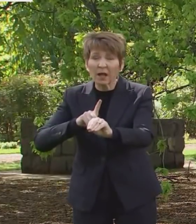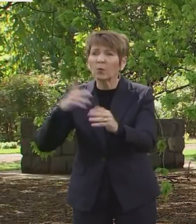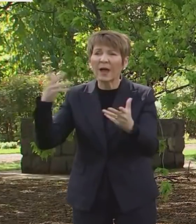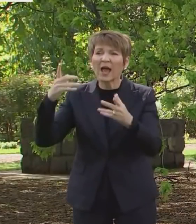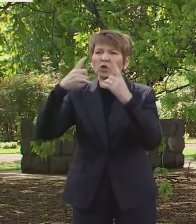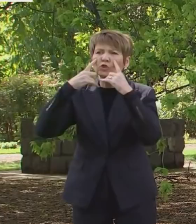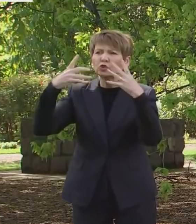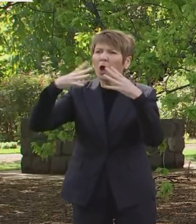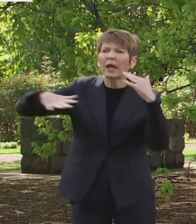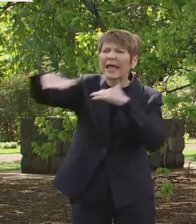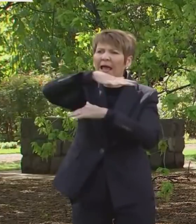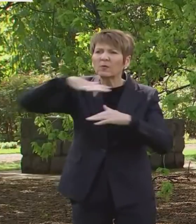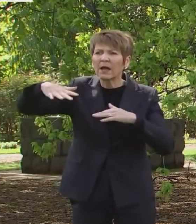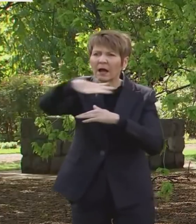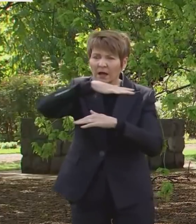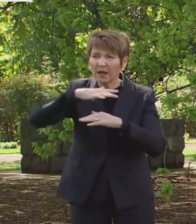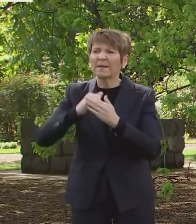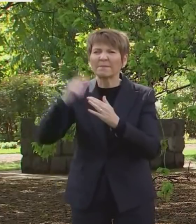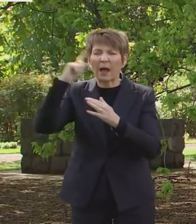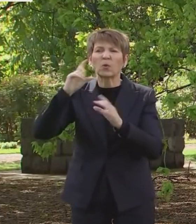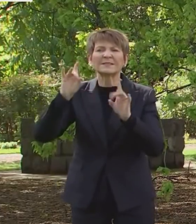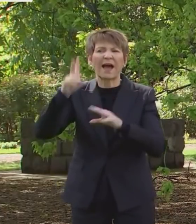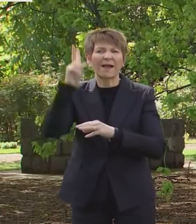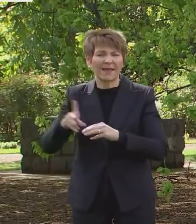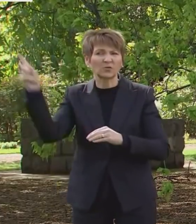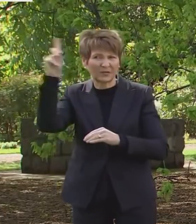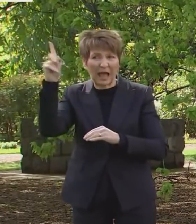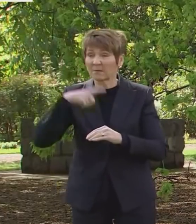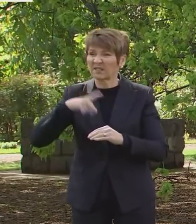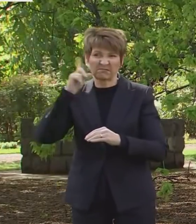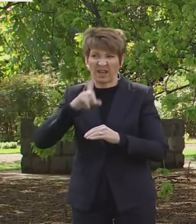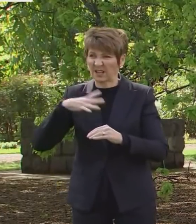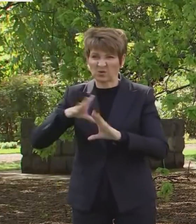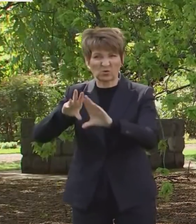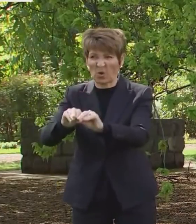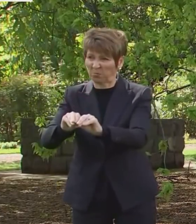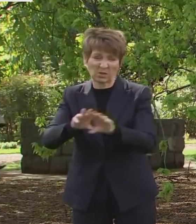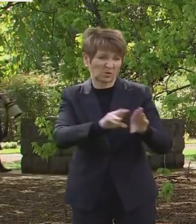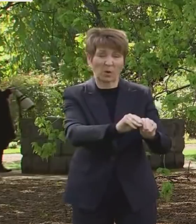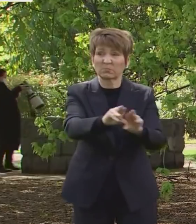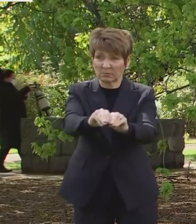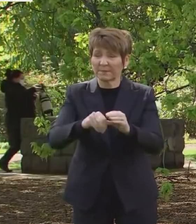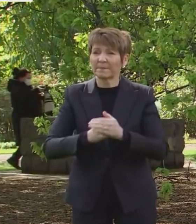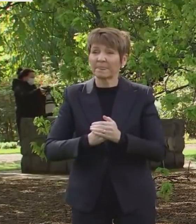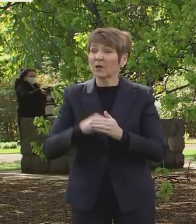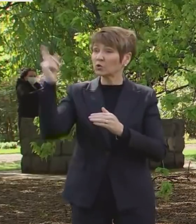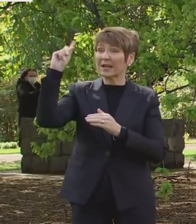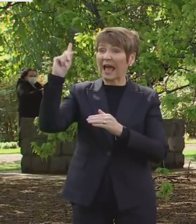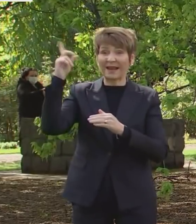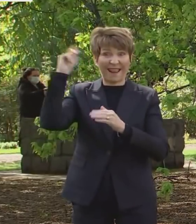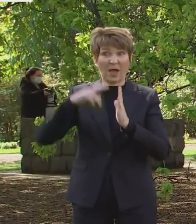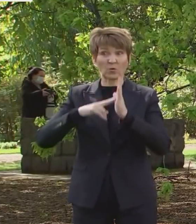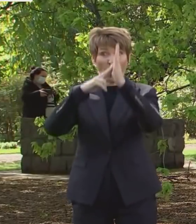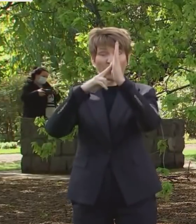they will resume as normal today. And there are new sites in place in the northern suburbs. So if you live